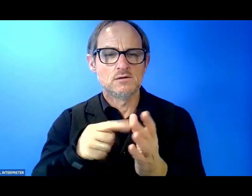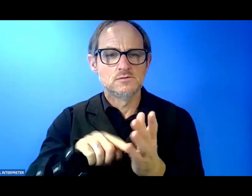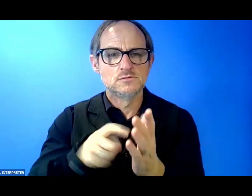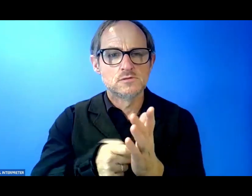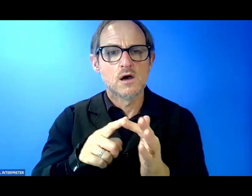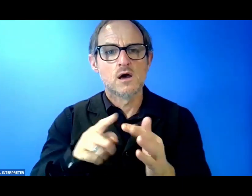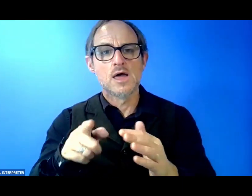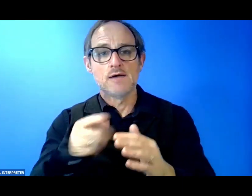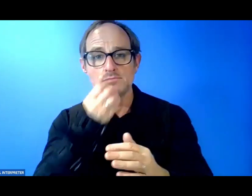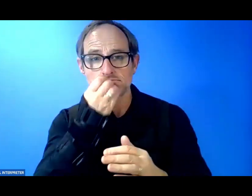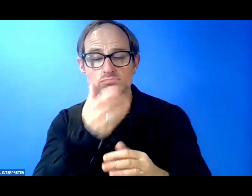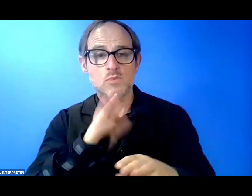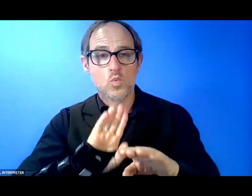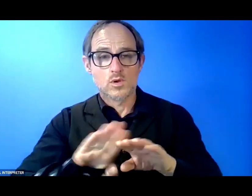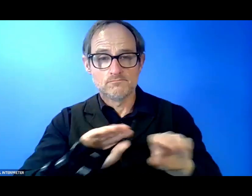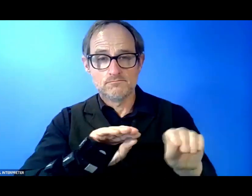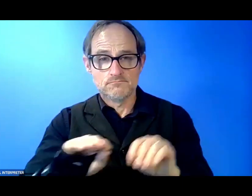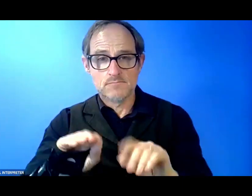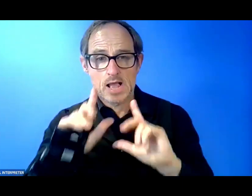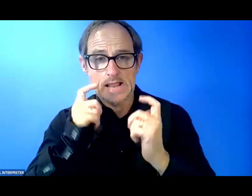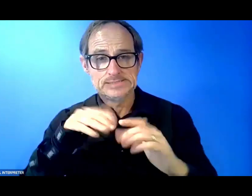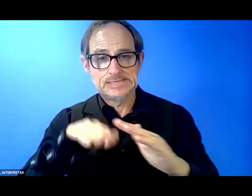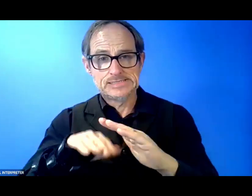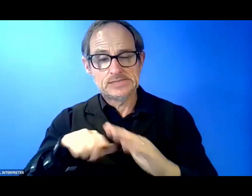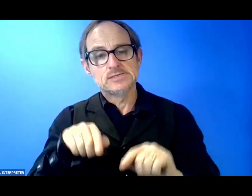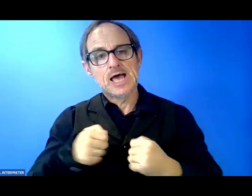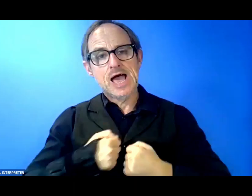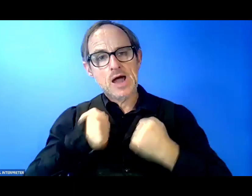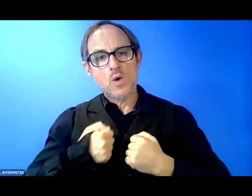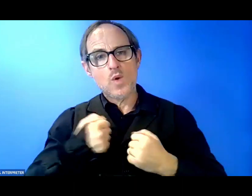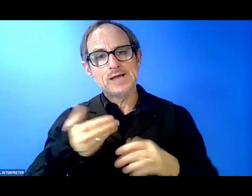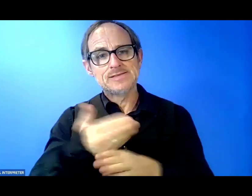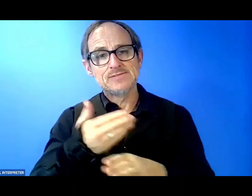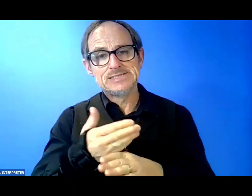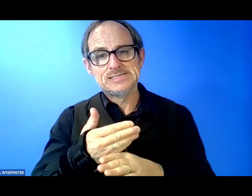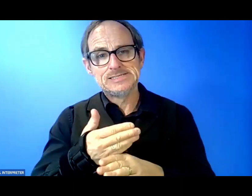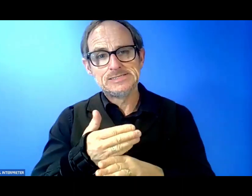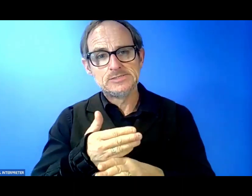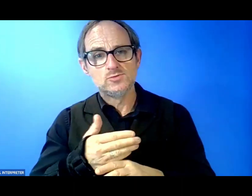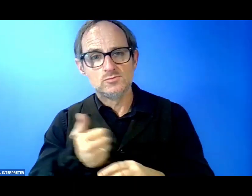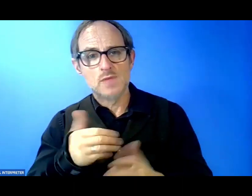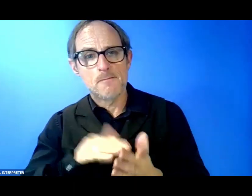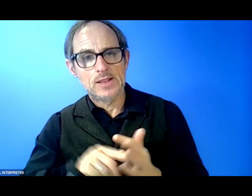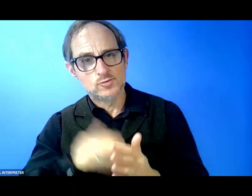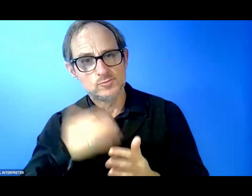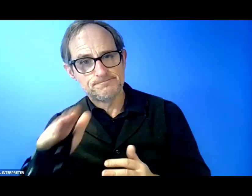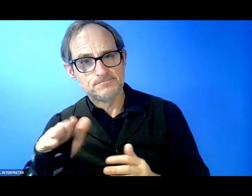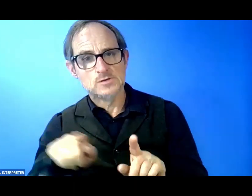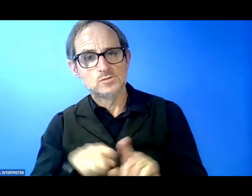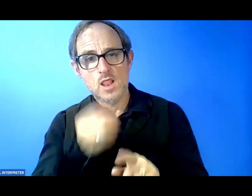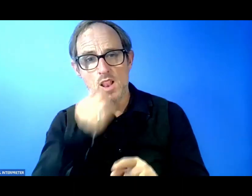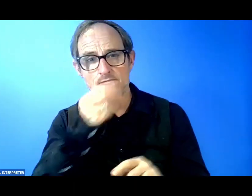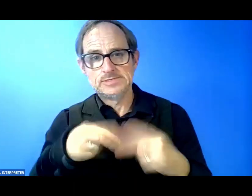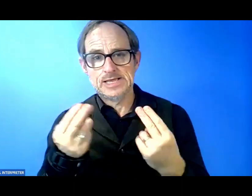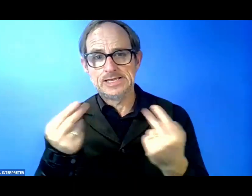attention. So that's my activity, our activity here. Say hi, Mel. Hello, everyone. That was a wonderful day